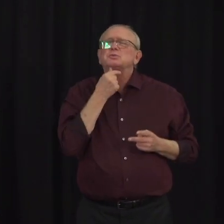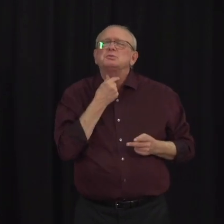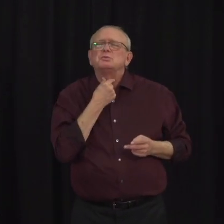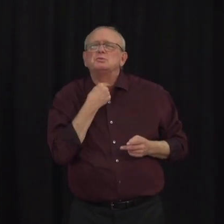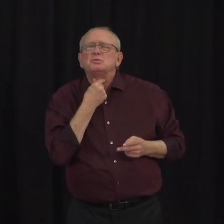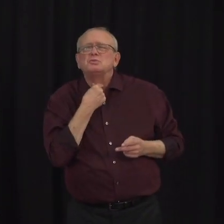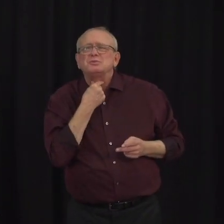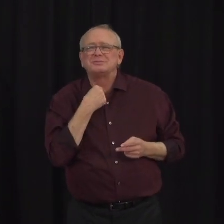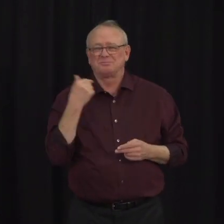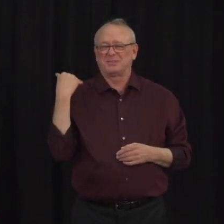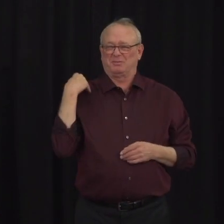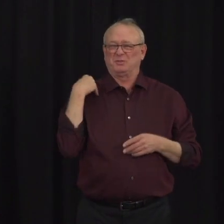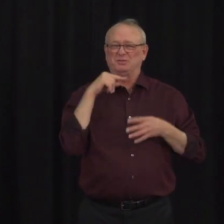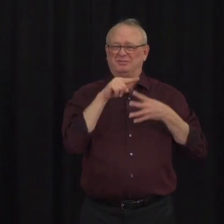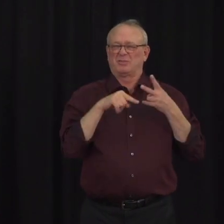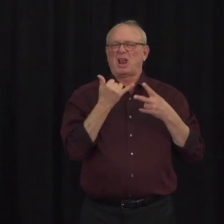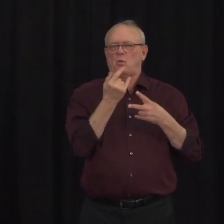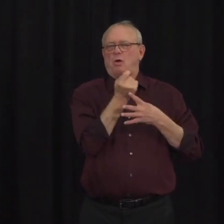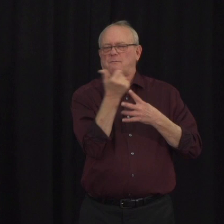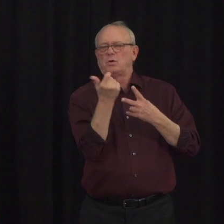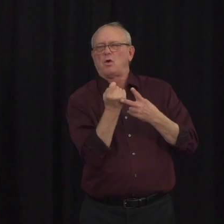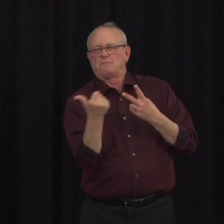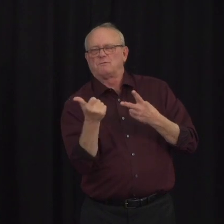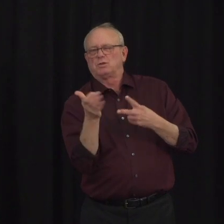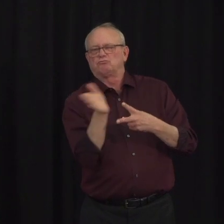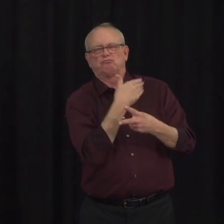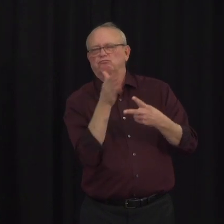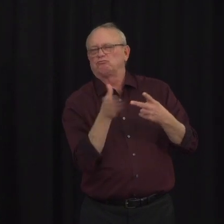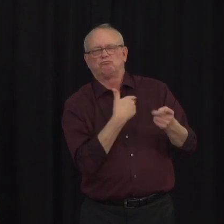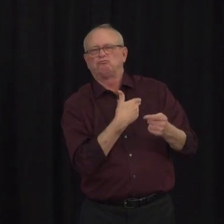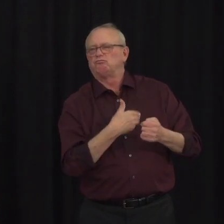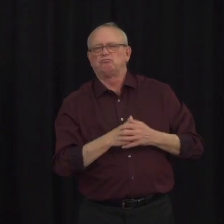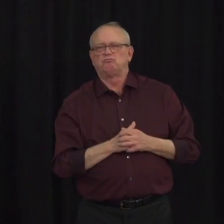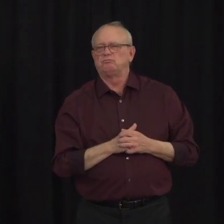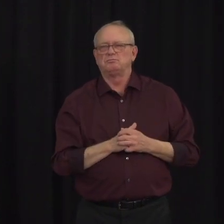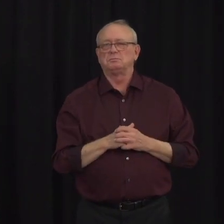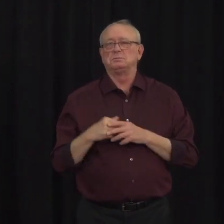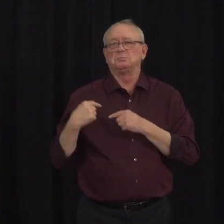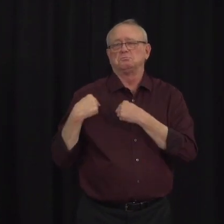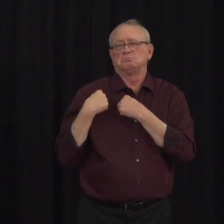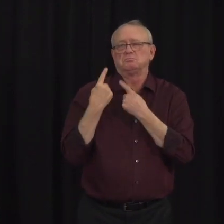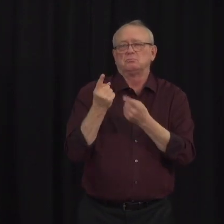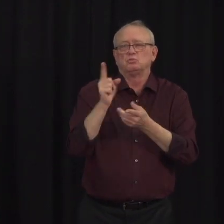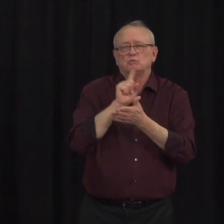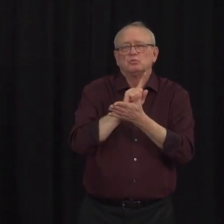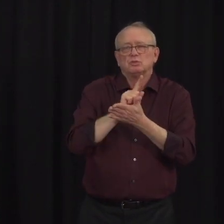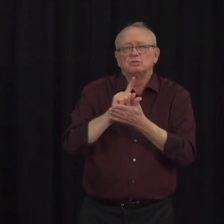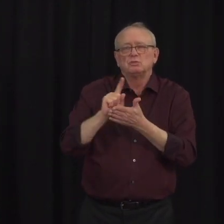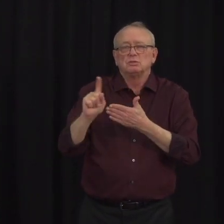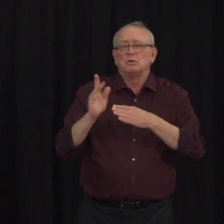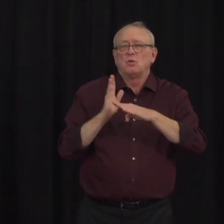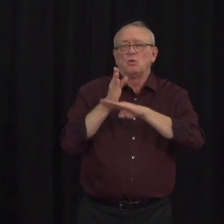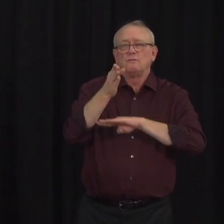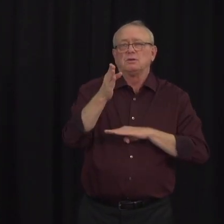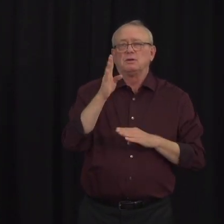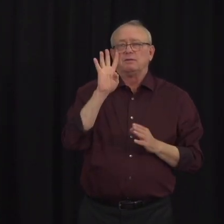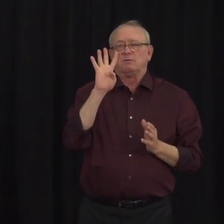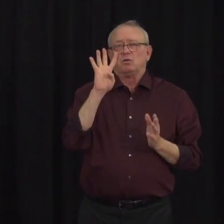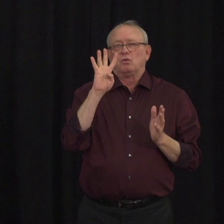alone, more than 3,400 children and youth were tested for COVID and reported having a sore